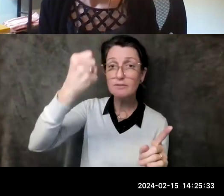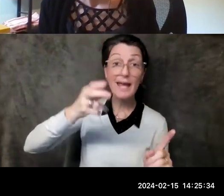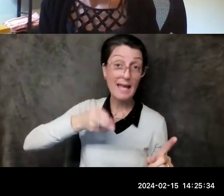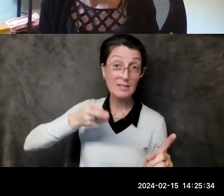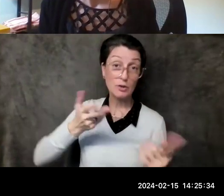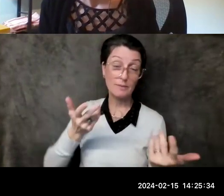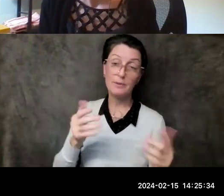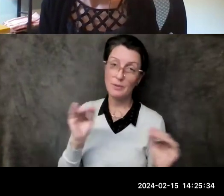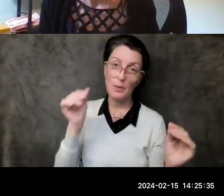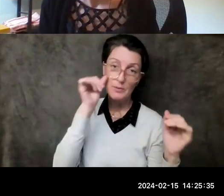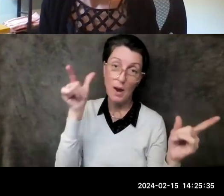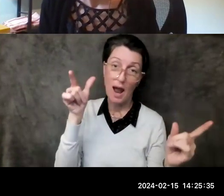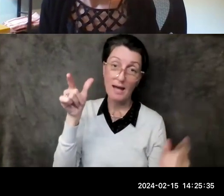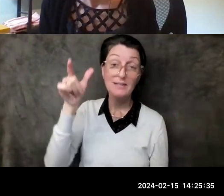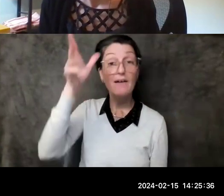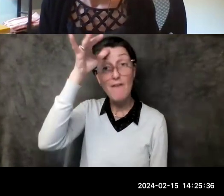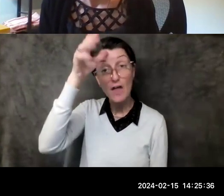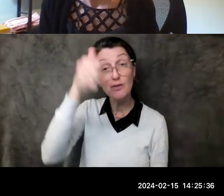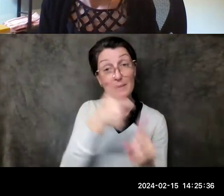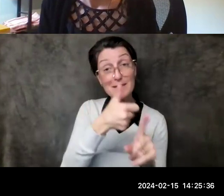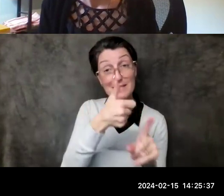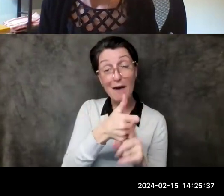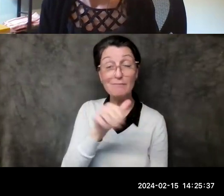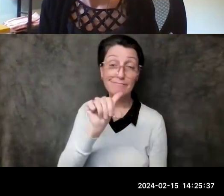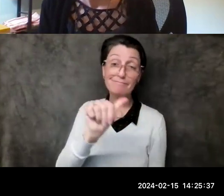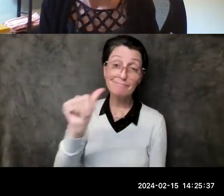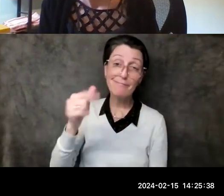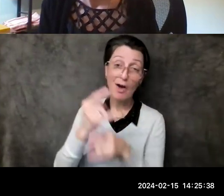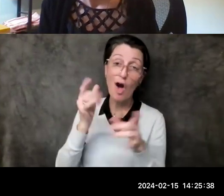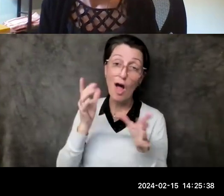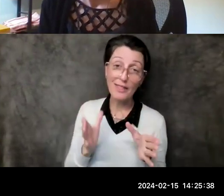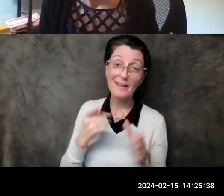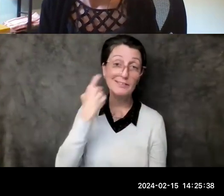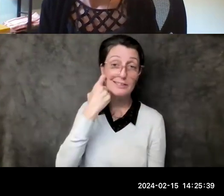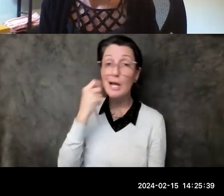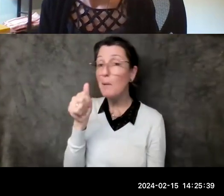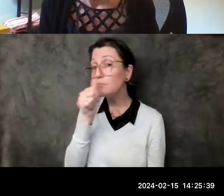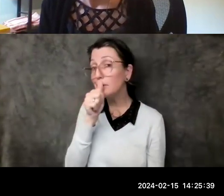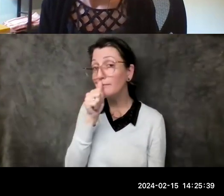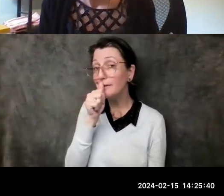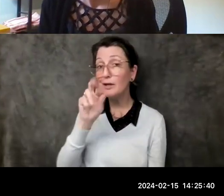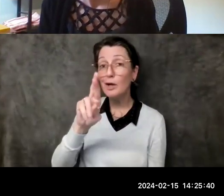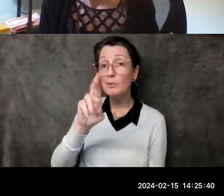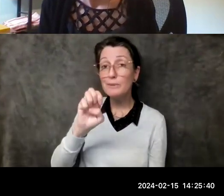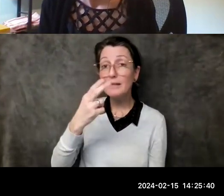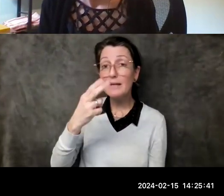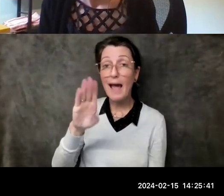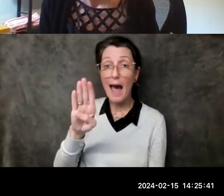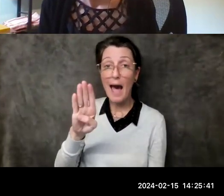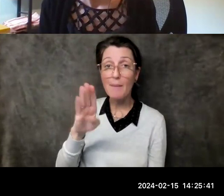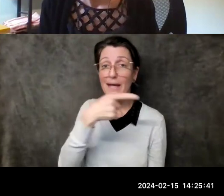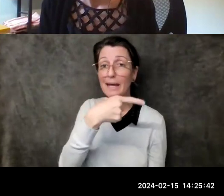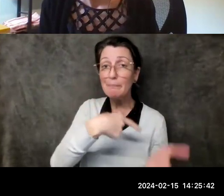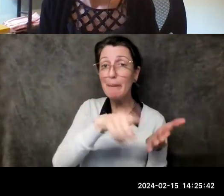out, dad was a full-on alcoholic, just got out of private rehab, right? So like, who gets to go to a Betty